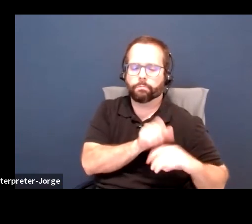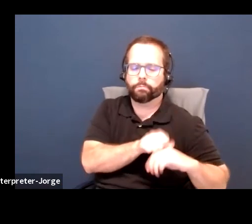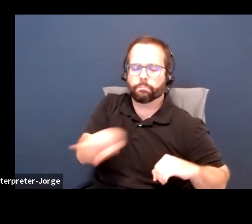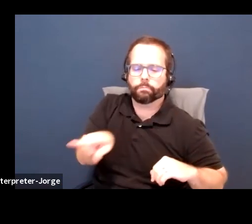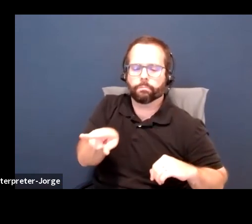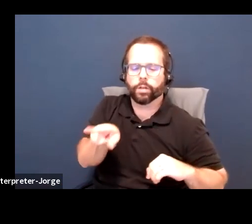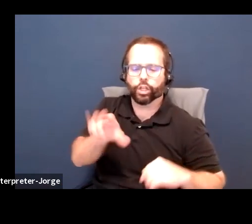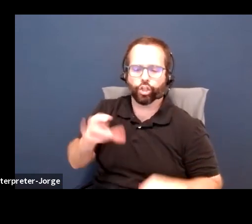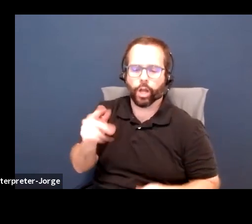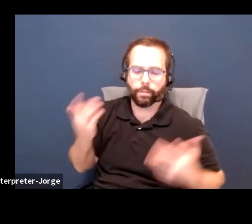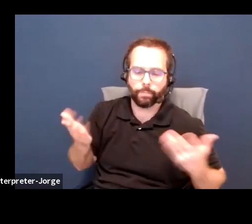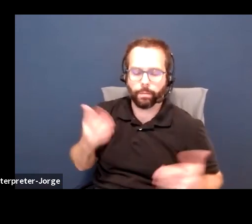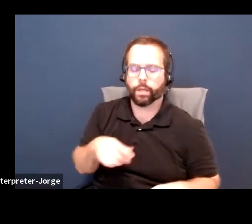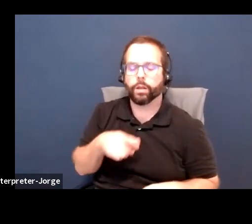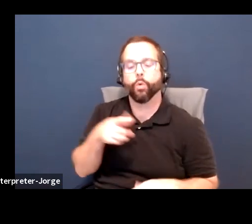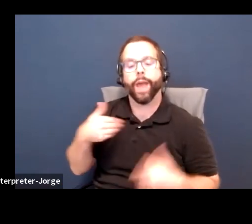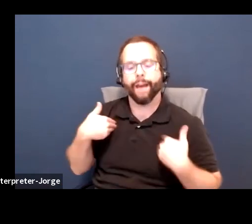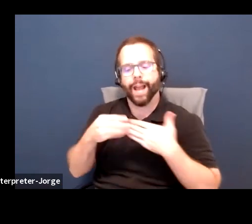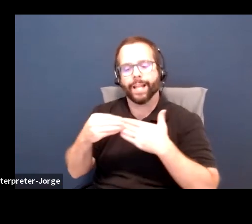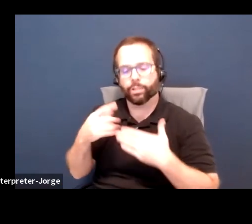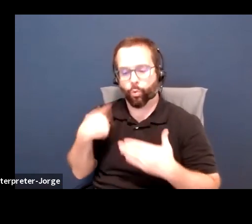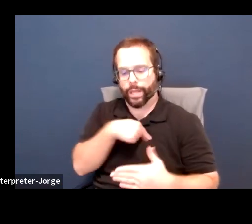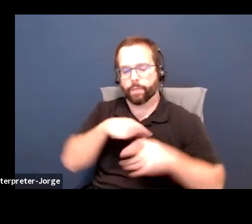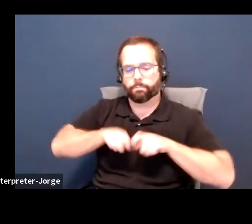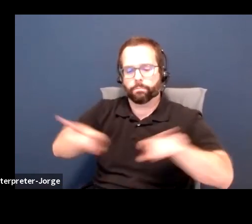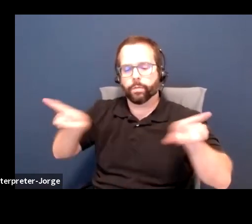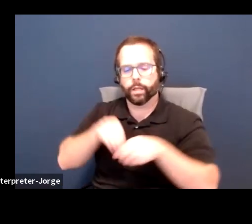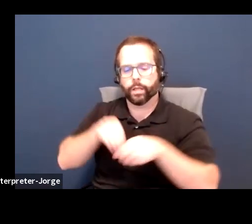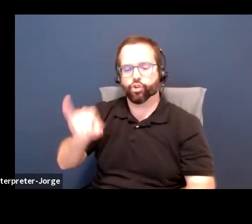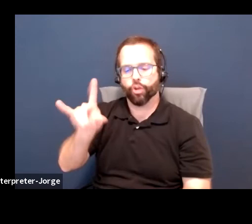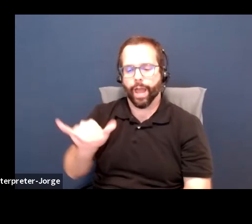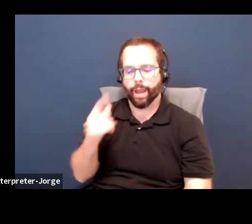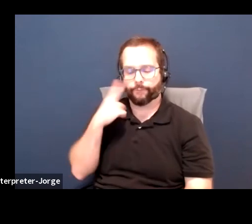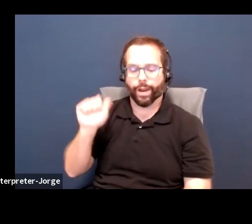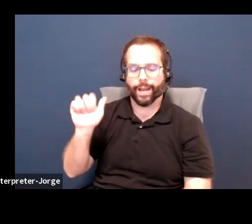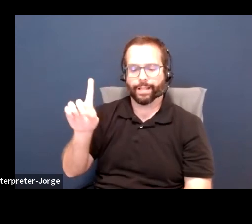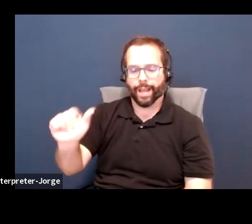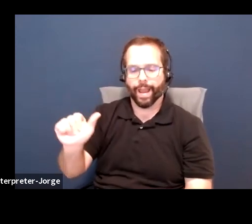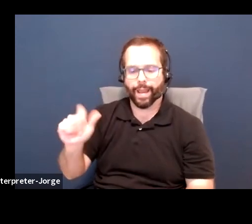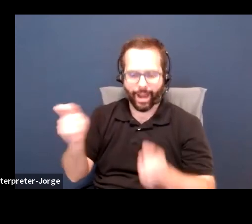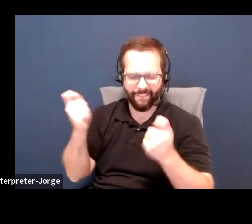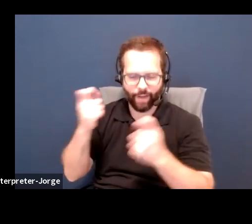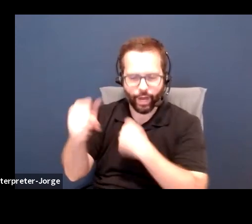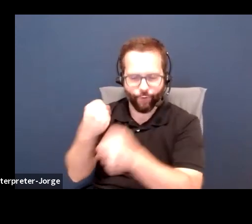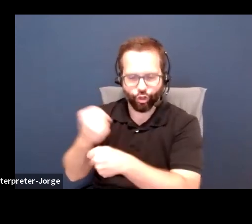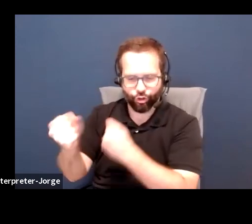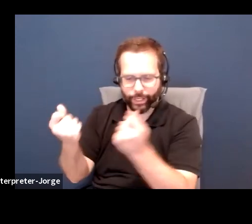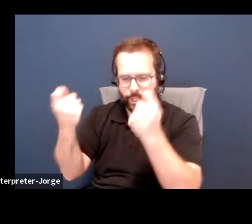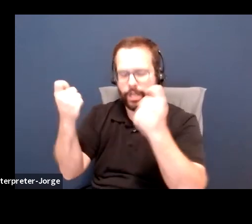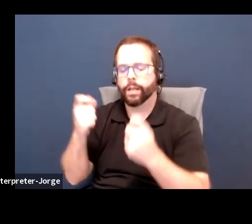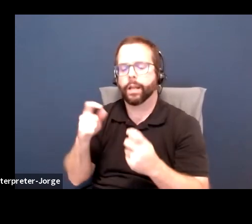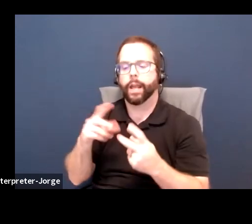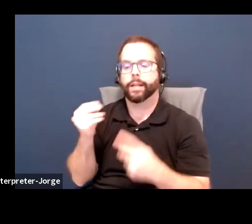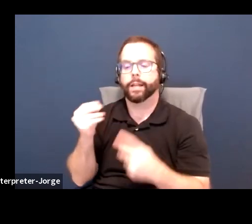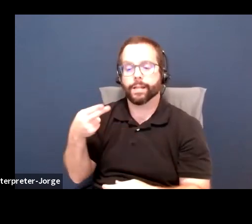July of this year for the 88th anniversary, together with HHS and HUD. And in that document,